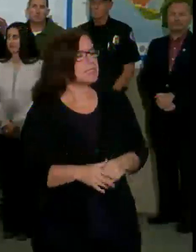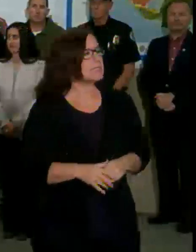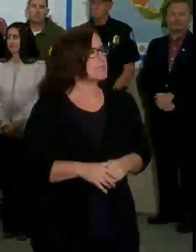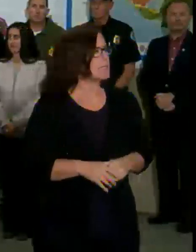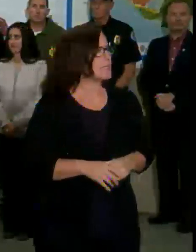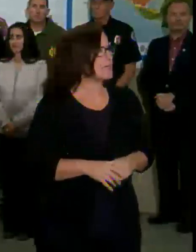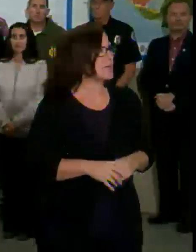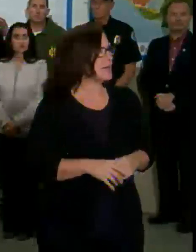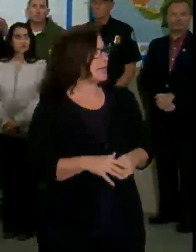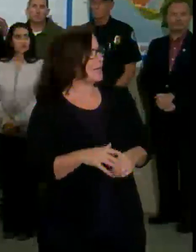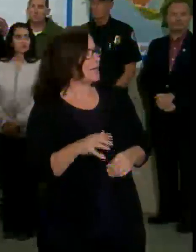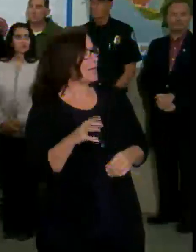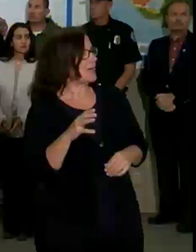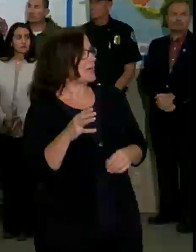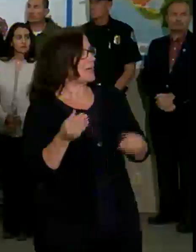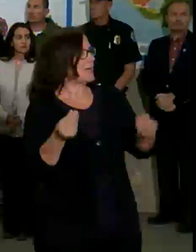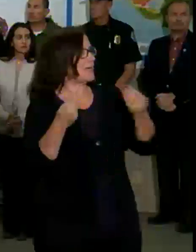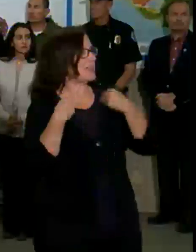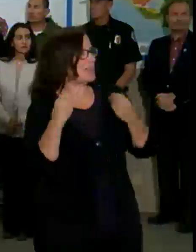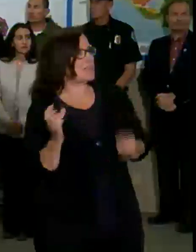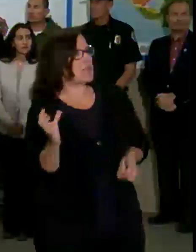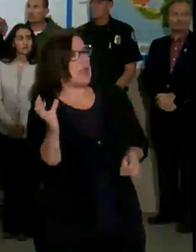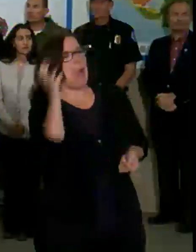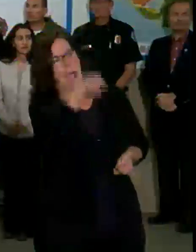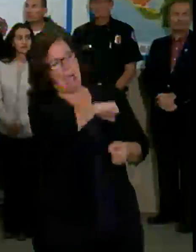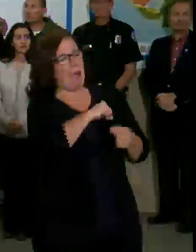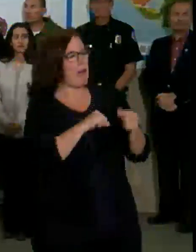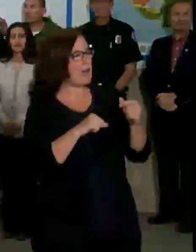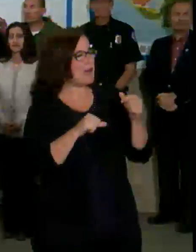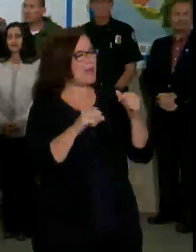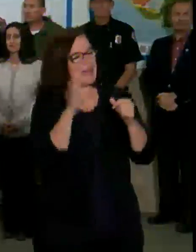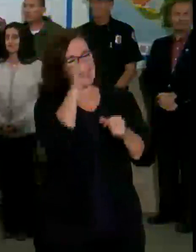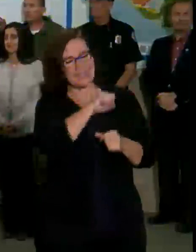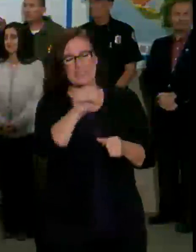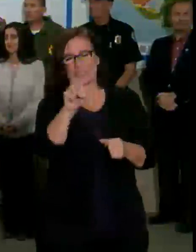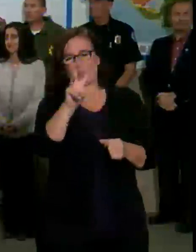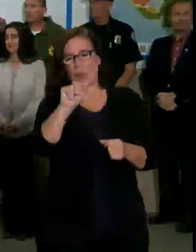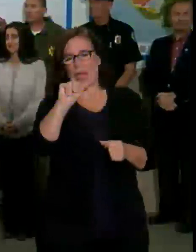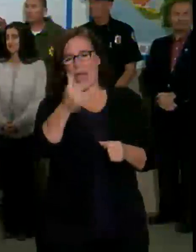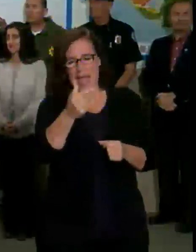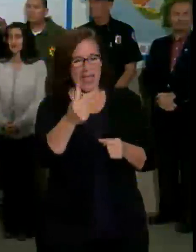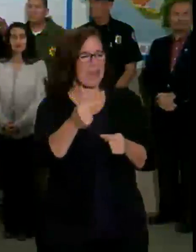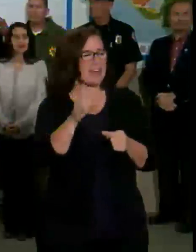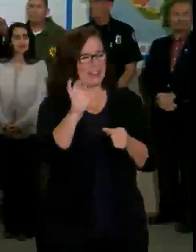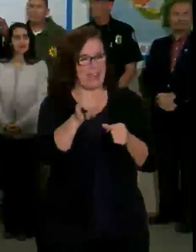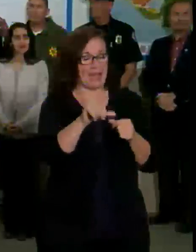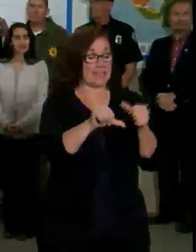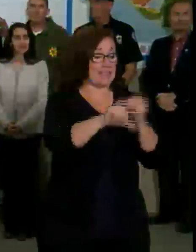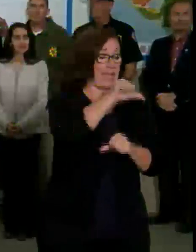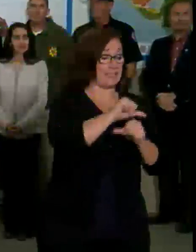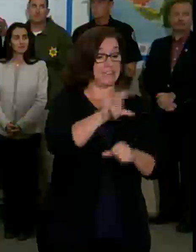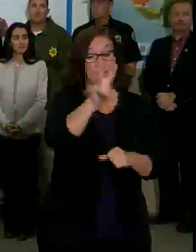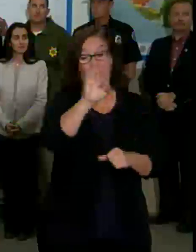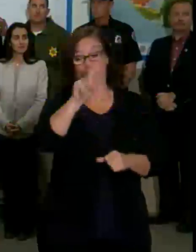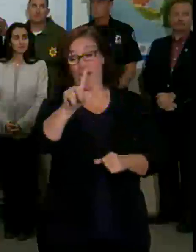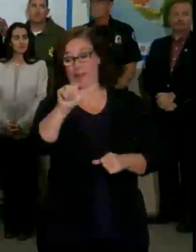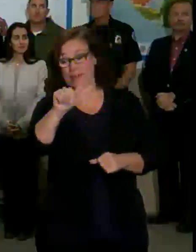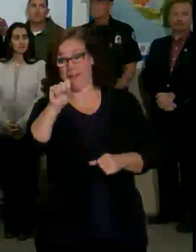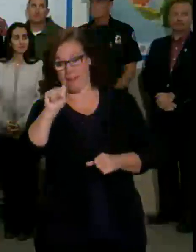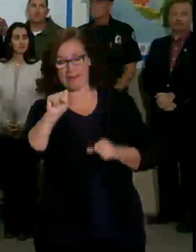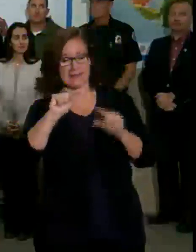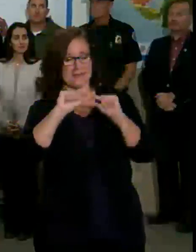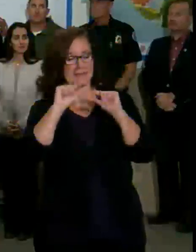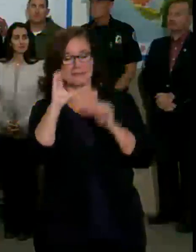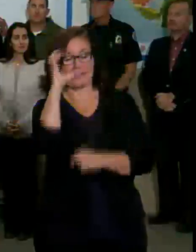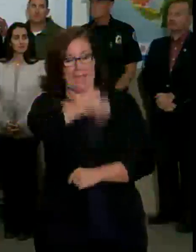That's, If nothing yeah. else, give me a swag, a scientific wild ass guess, something. Somewhere between 400 and 600. 400 and 600 engines